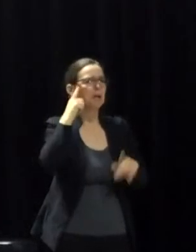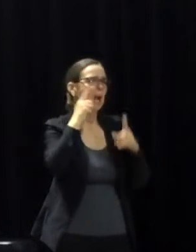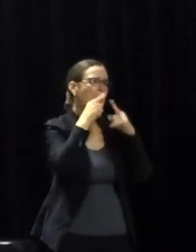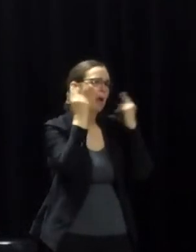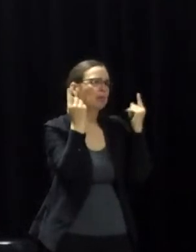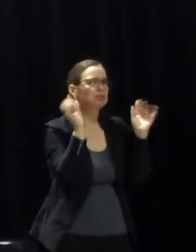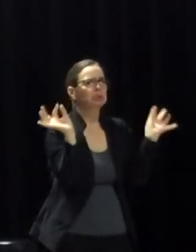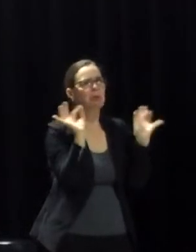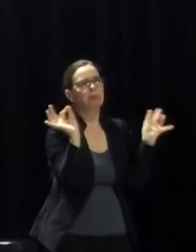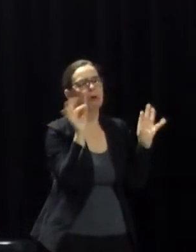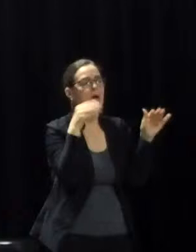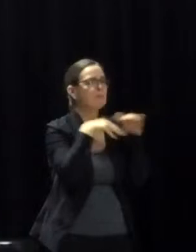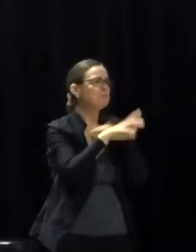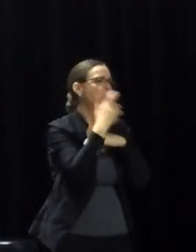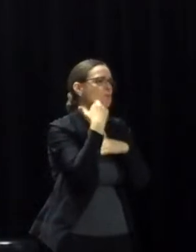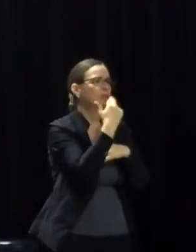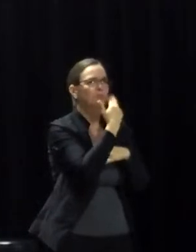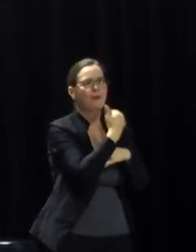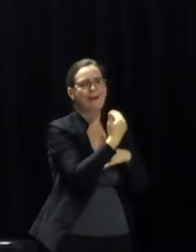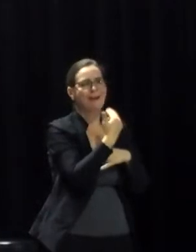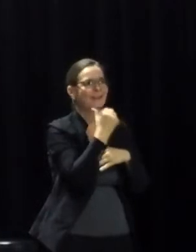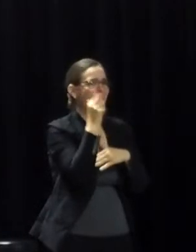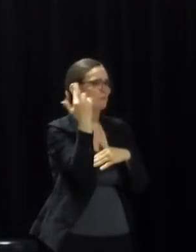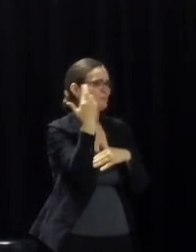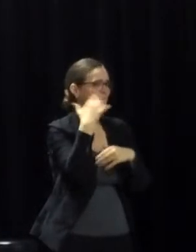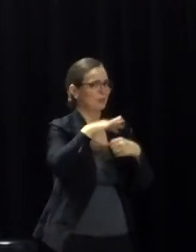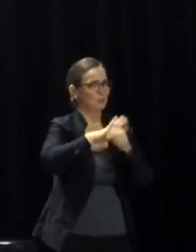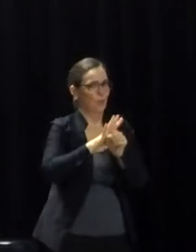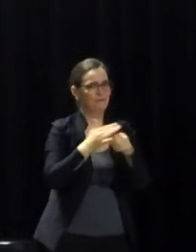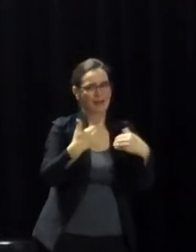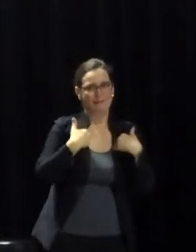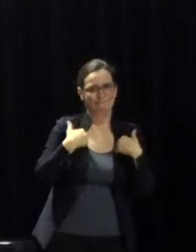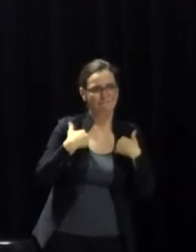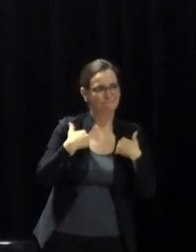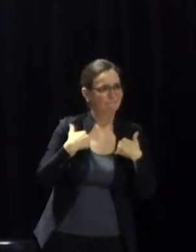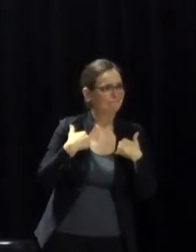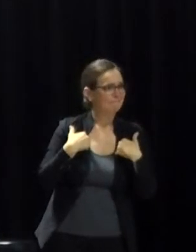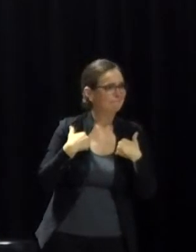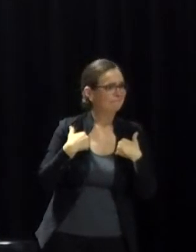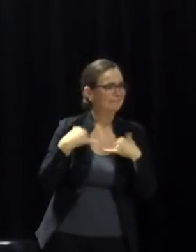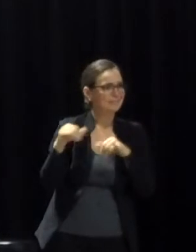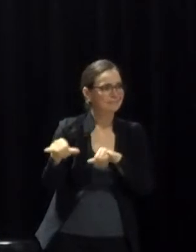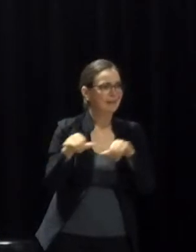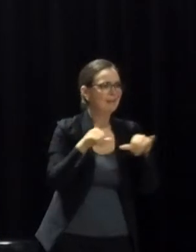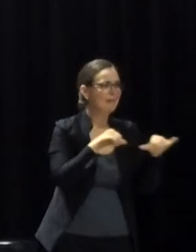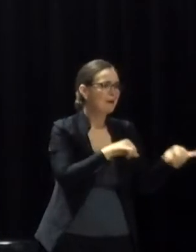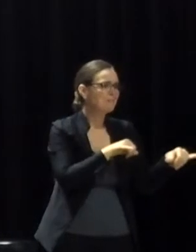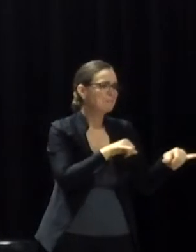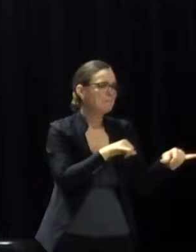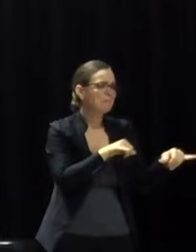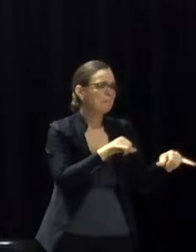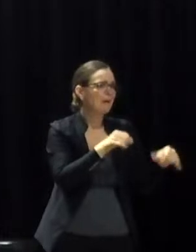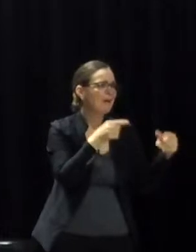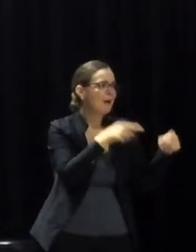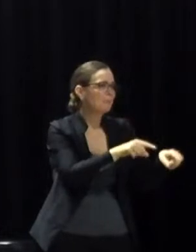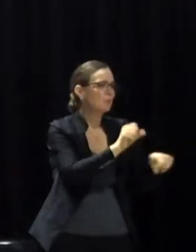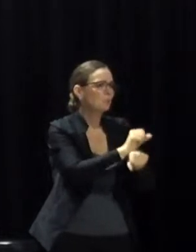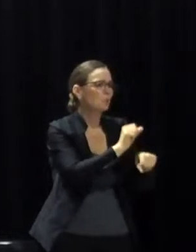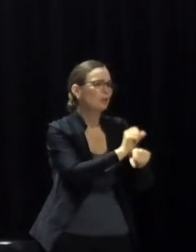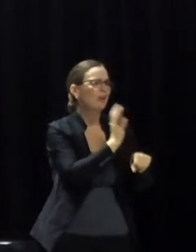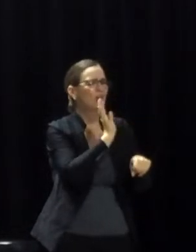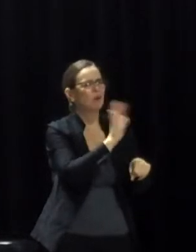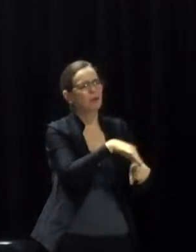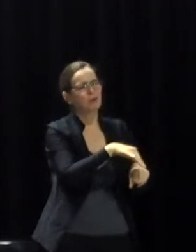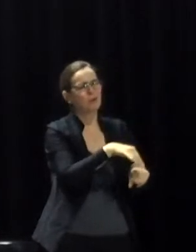because if you are exhausted, pandemic fatigue is happening. People are stressed out with so many other things, their